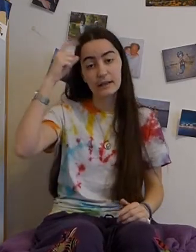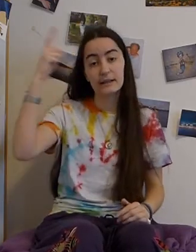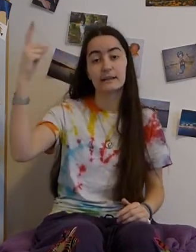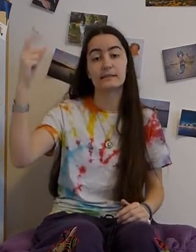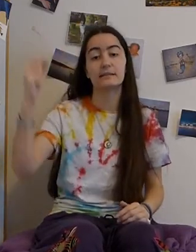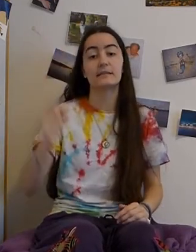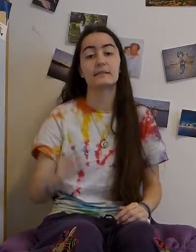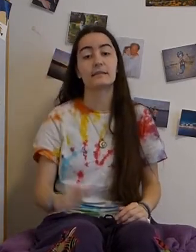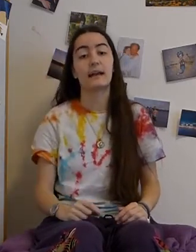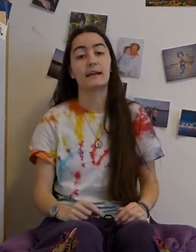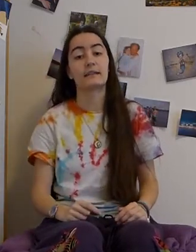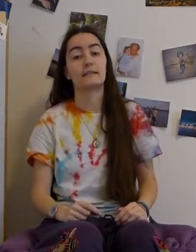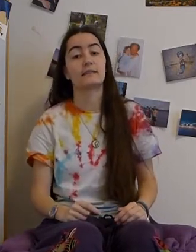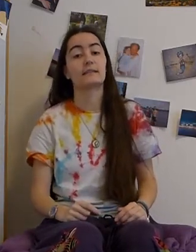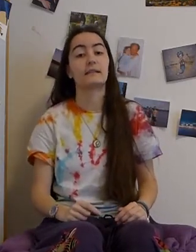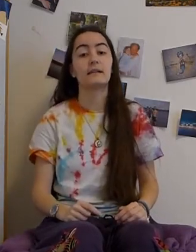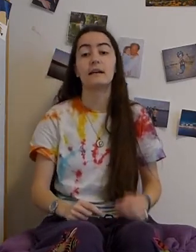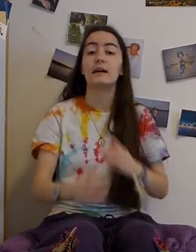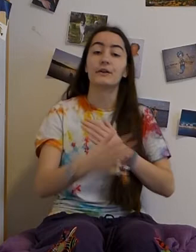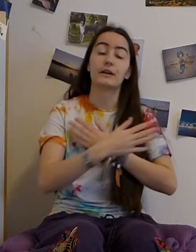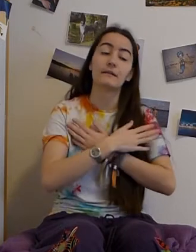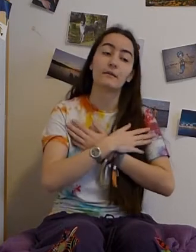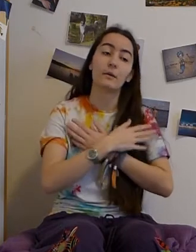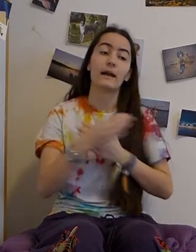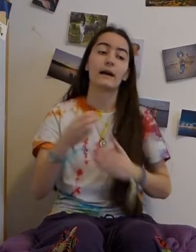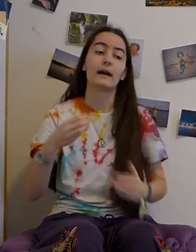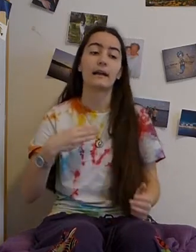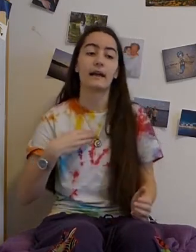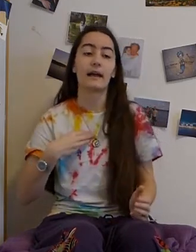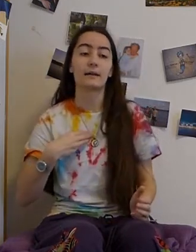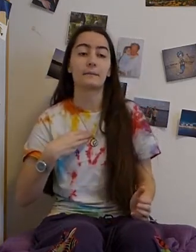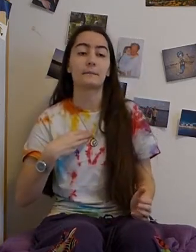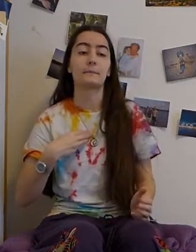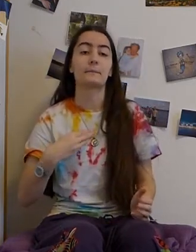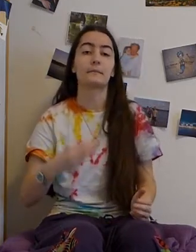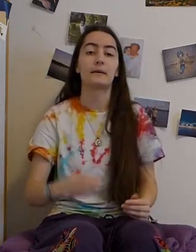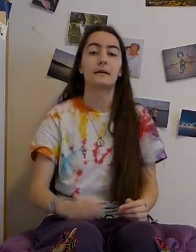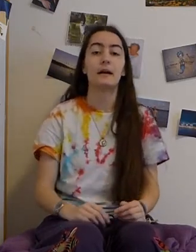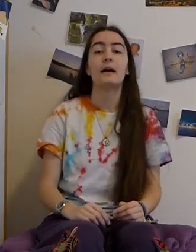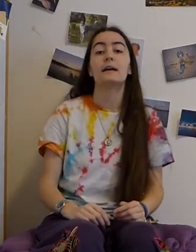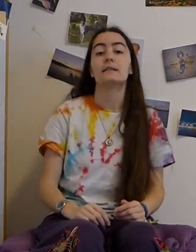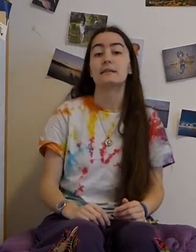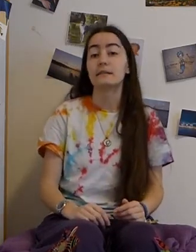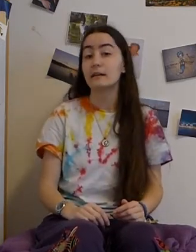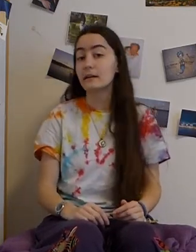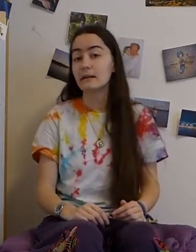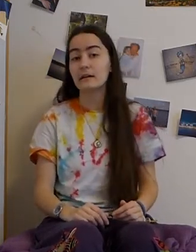really understand. You love the way I am. And